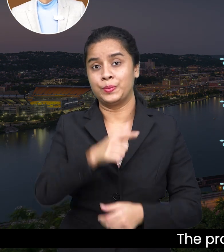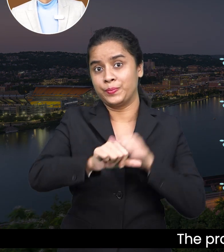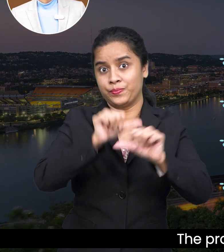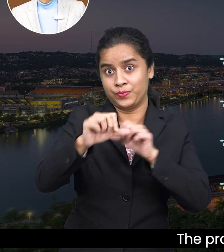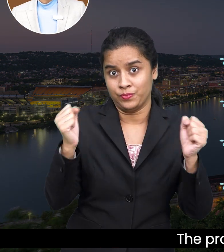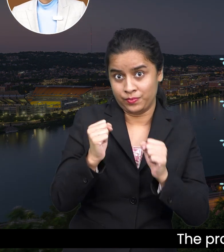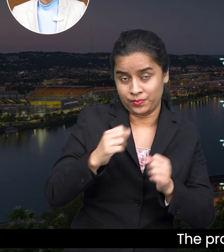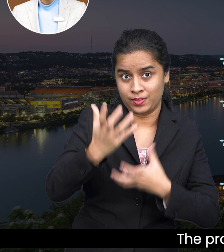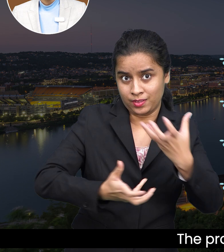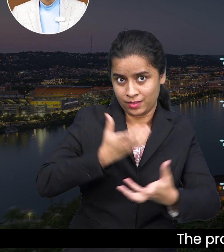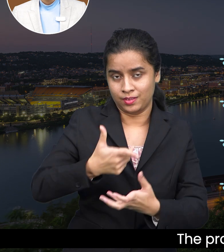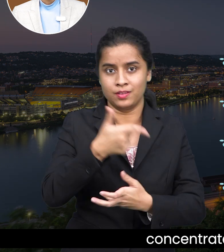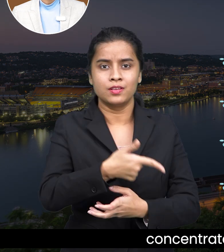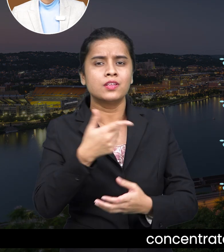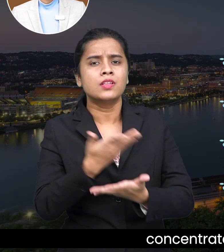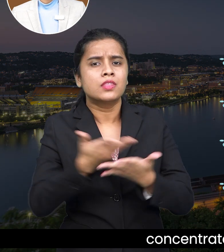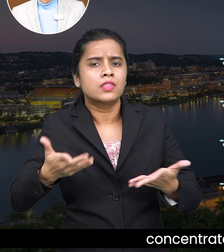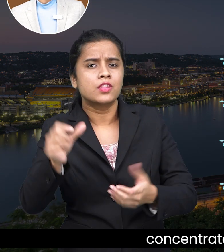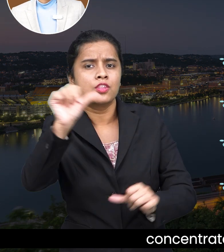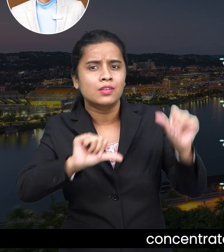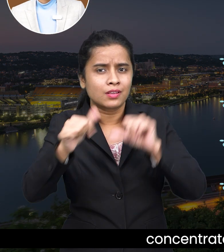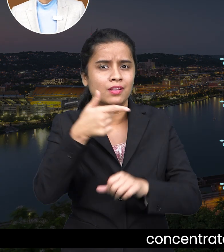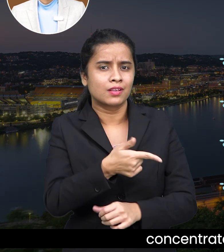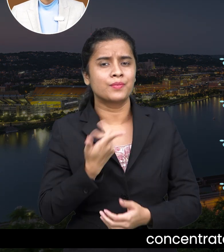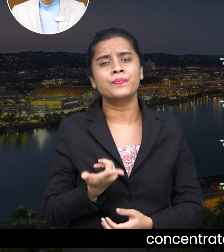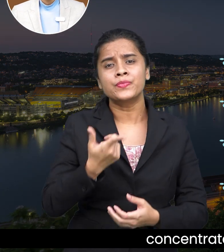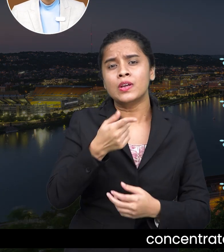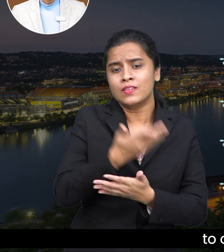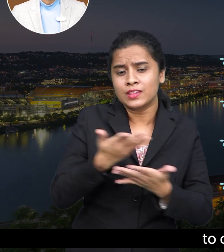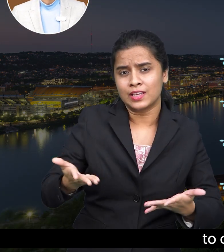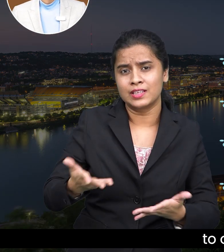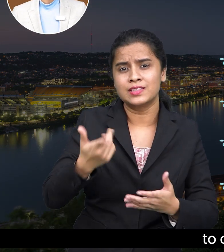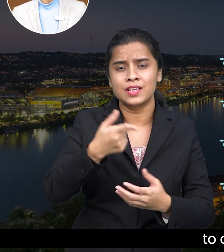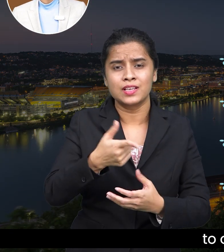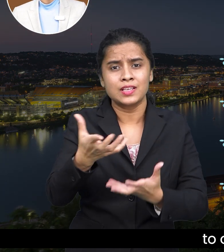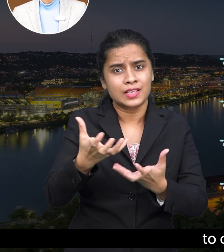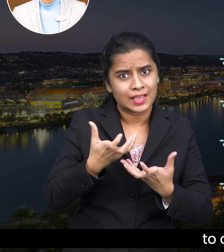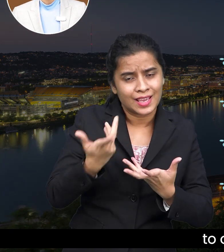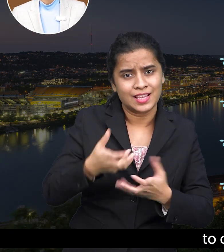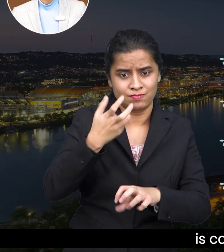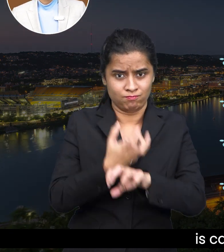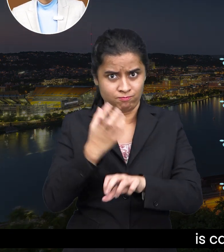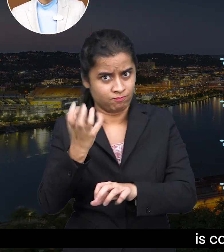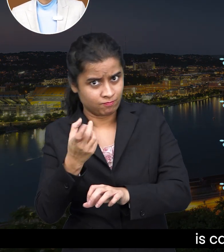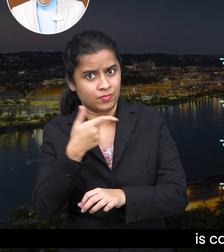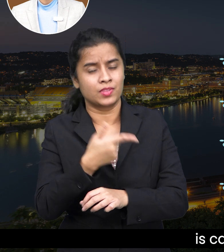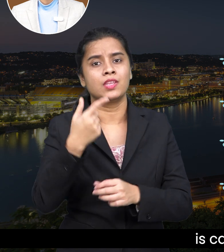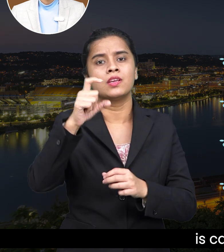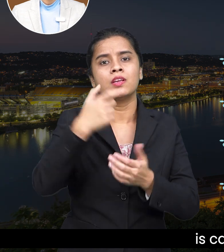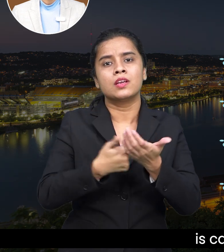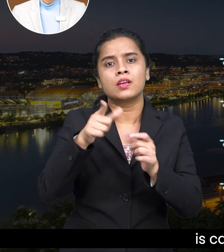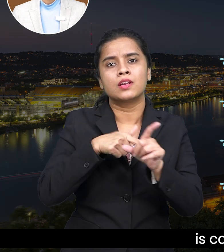The process of cooling a hot, concentrated solution of a substance to obtain the crystals is called